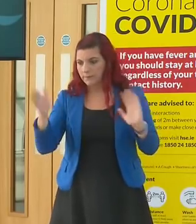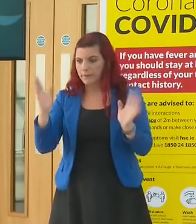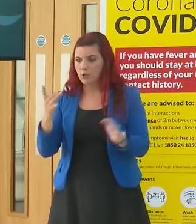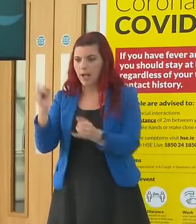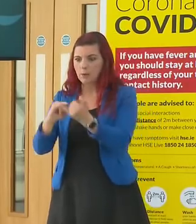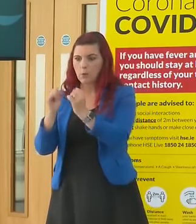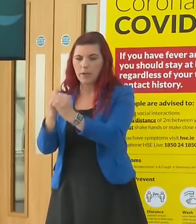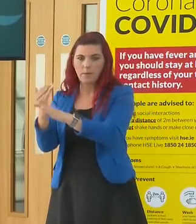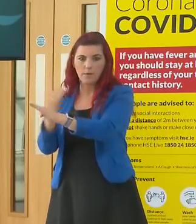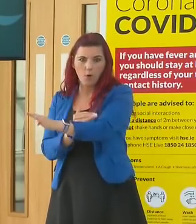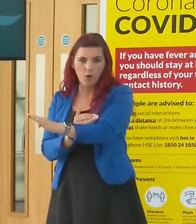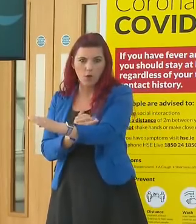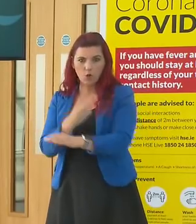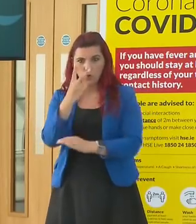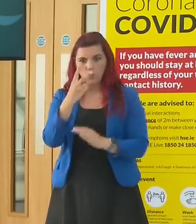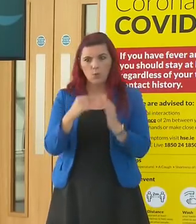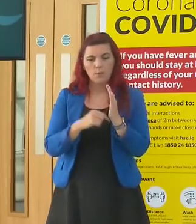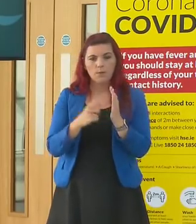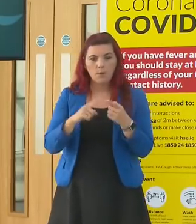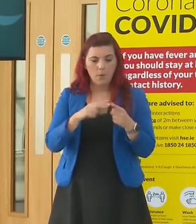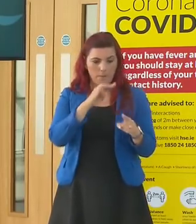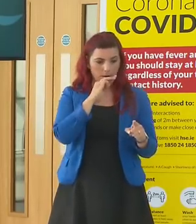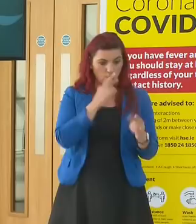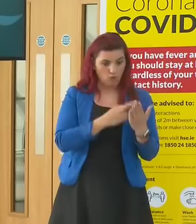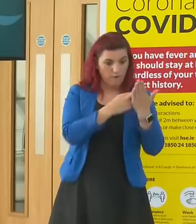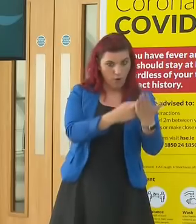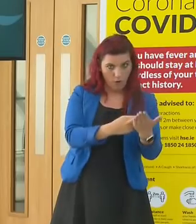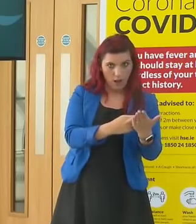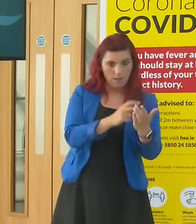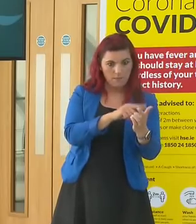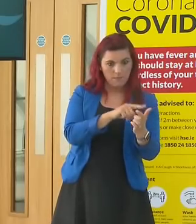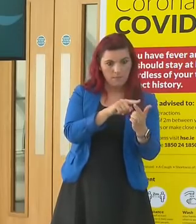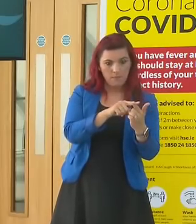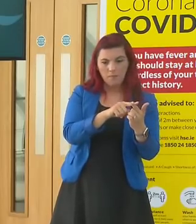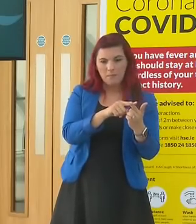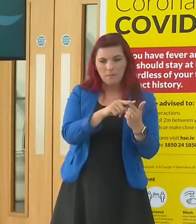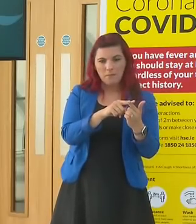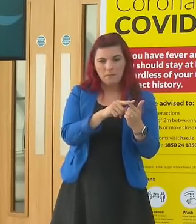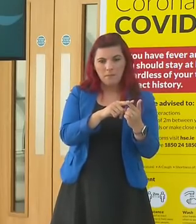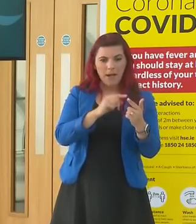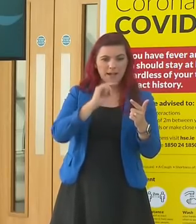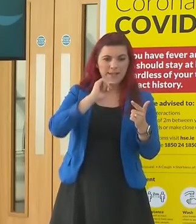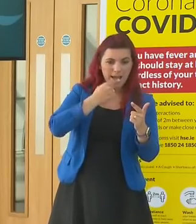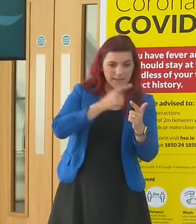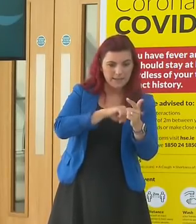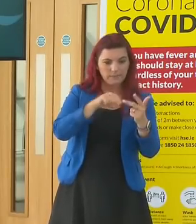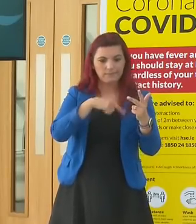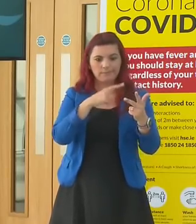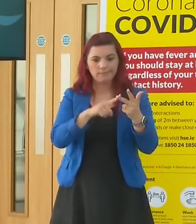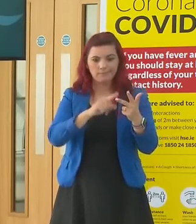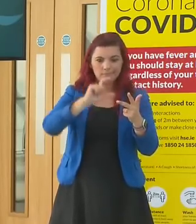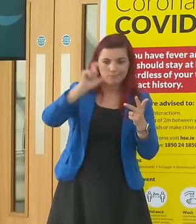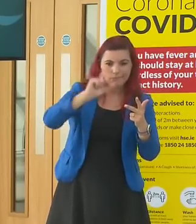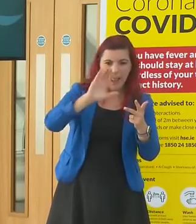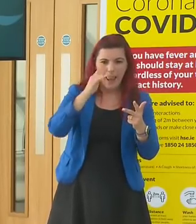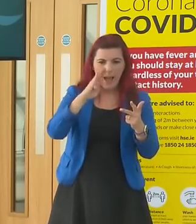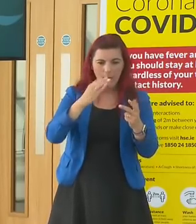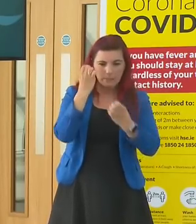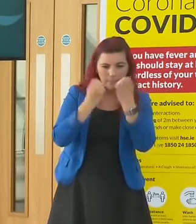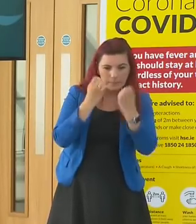that again, that end-to-end is from the point of referral all the way through to the testing